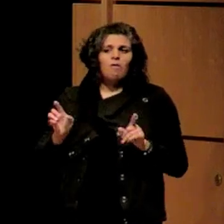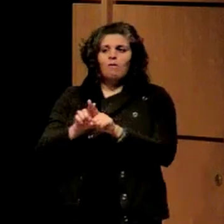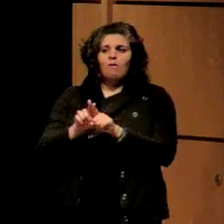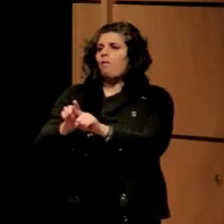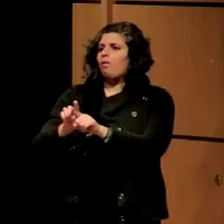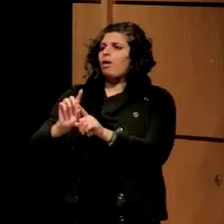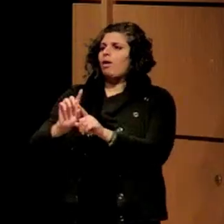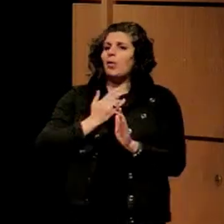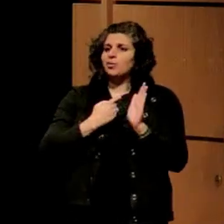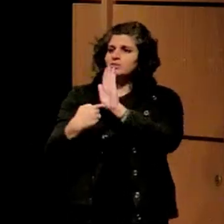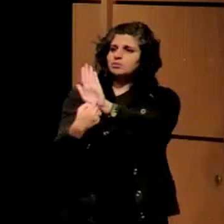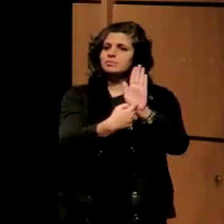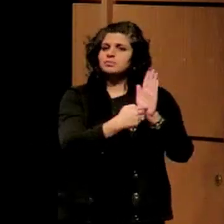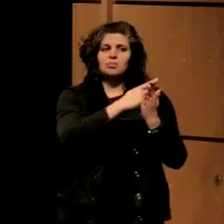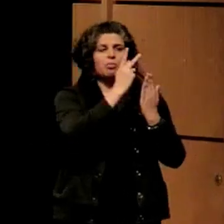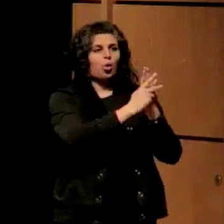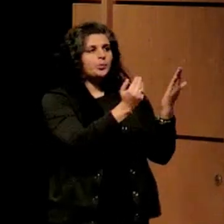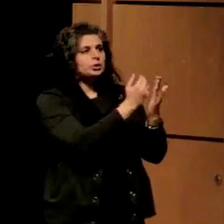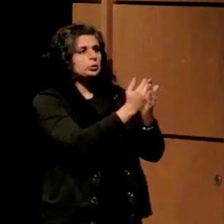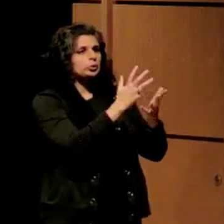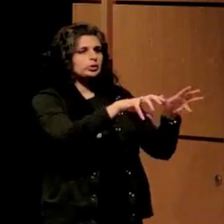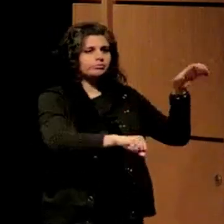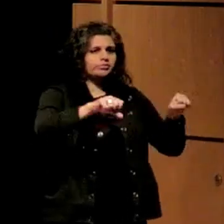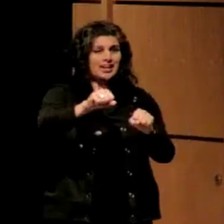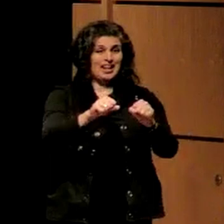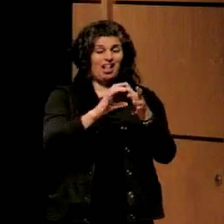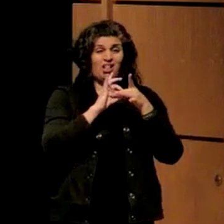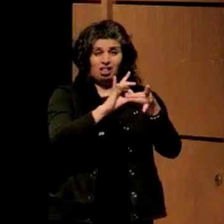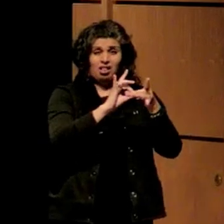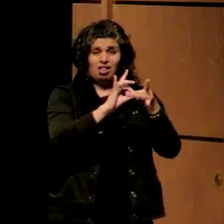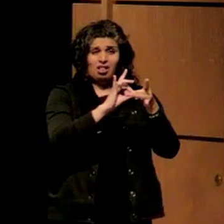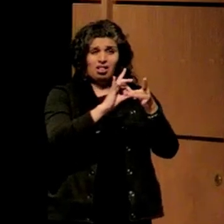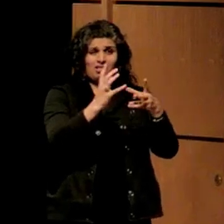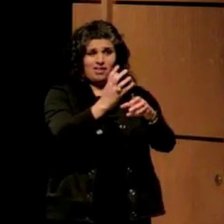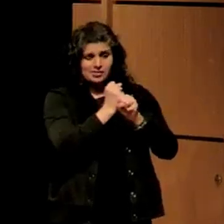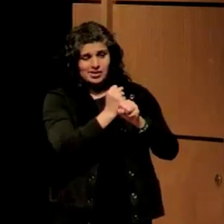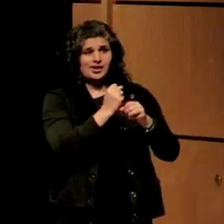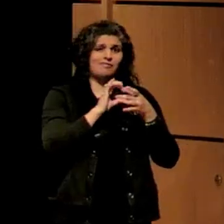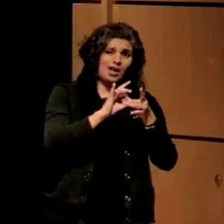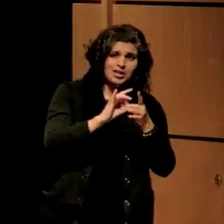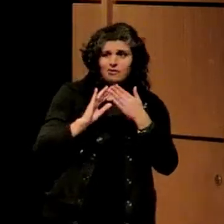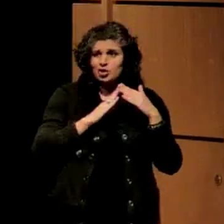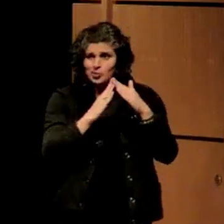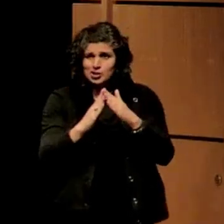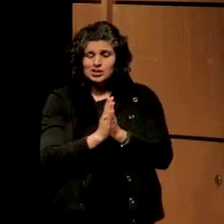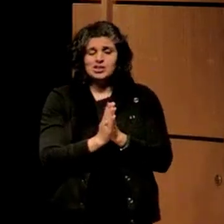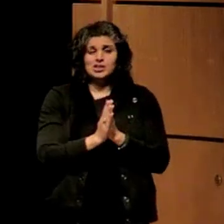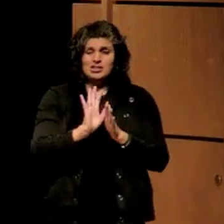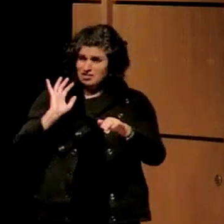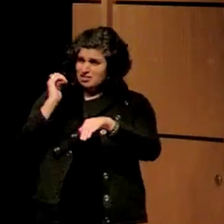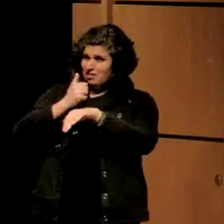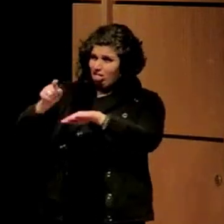are exhibitions, programs, and new acquisitions relevant and reflective of the community? Have we